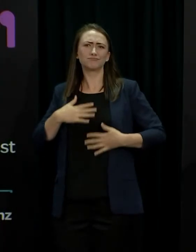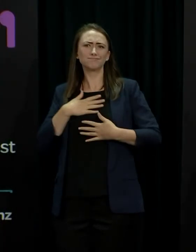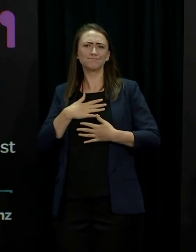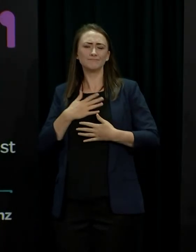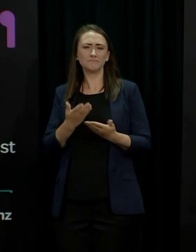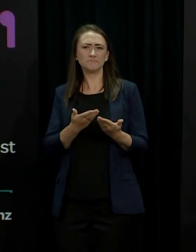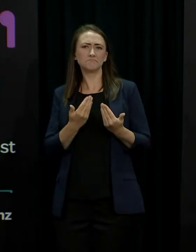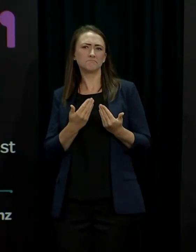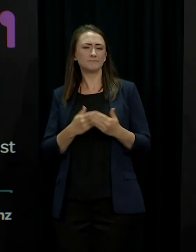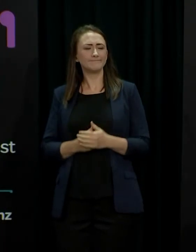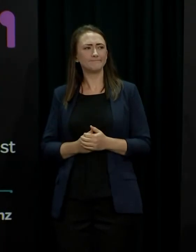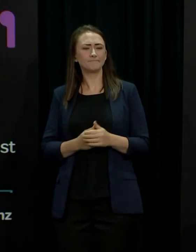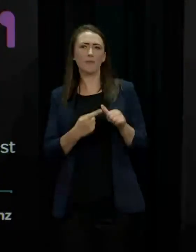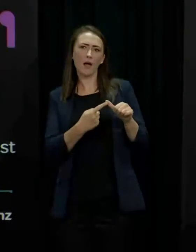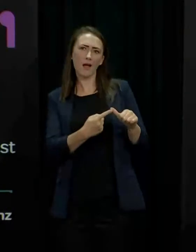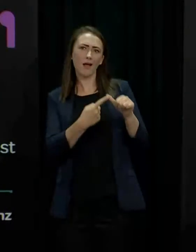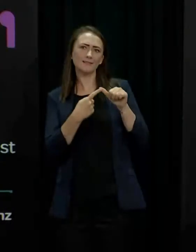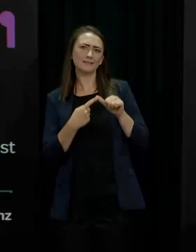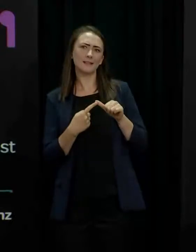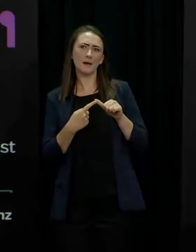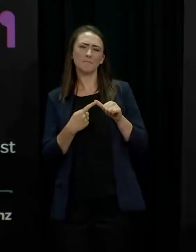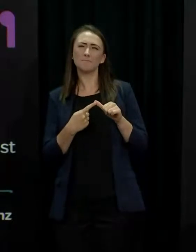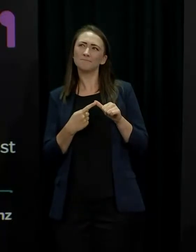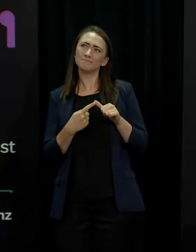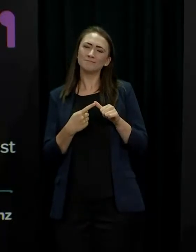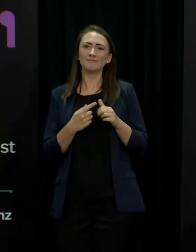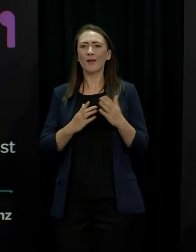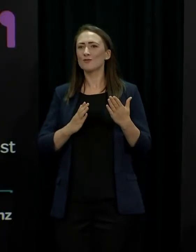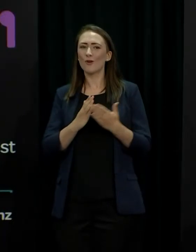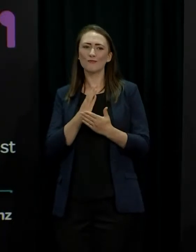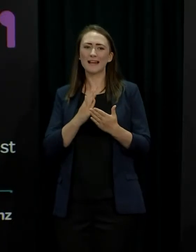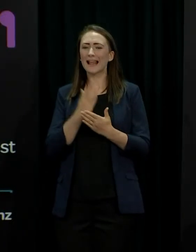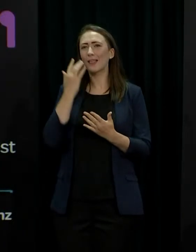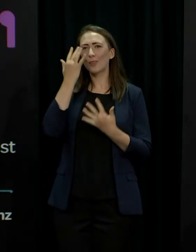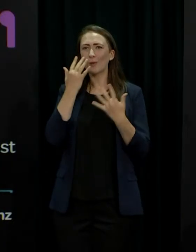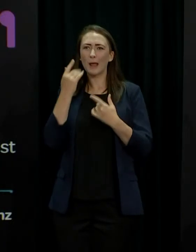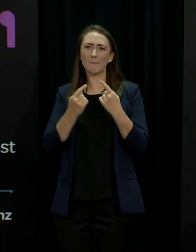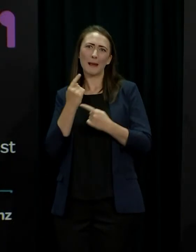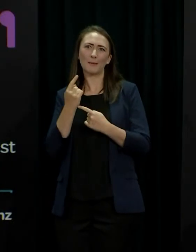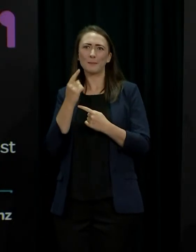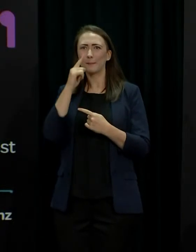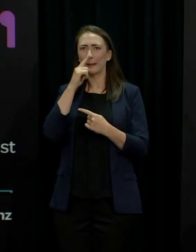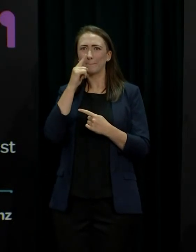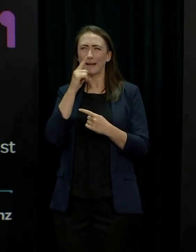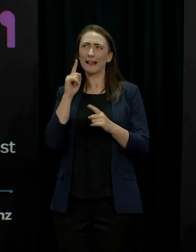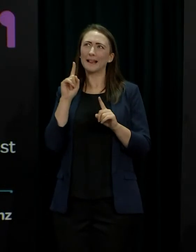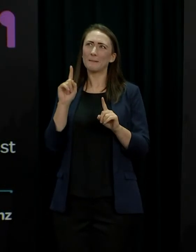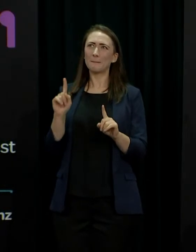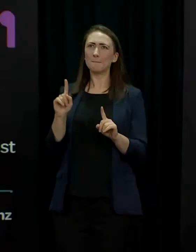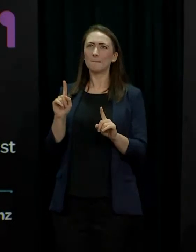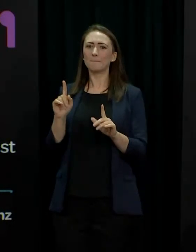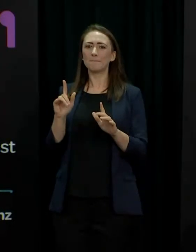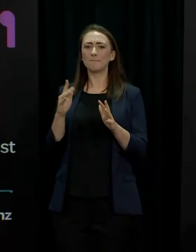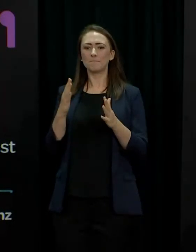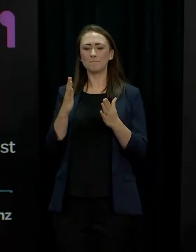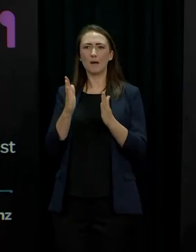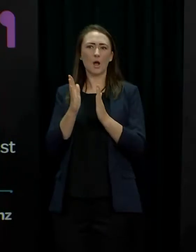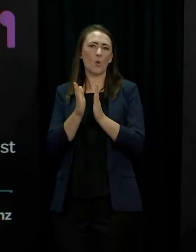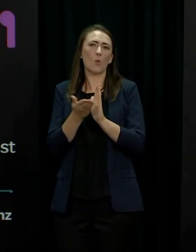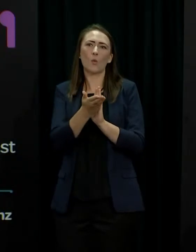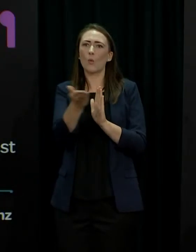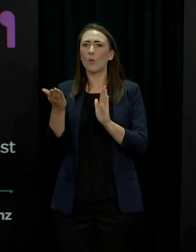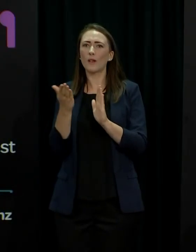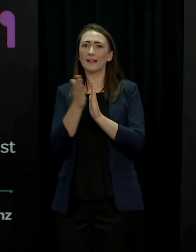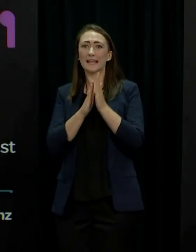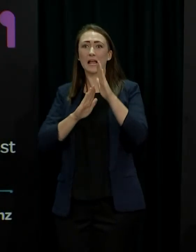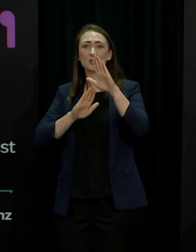Well, I haven't thought too much about that, but what I would say is throughout the last 2 years, I've had from New Zealanders all across the